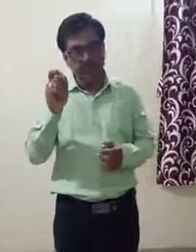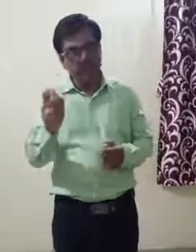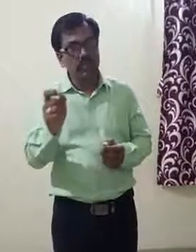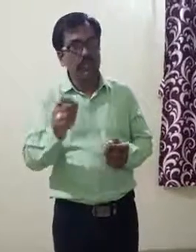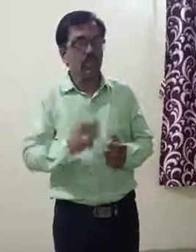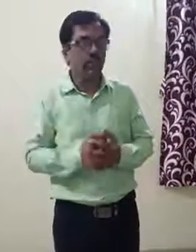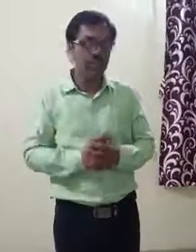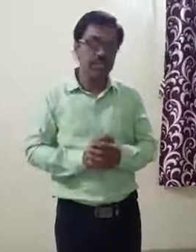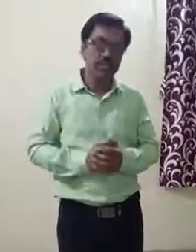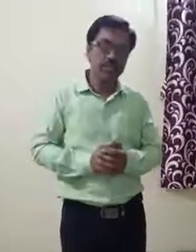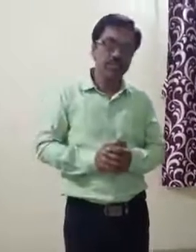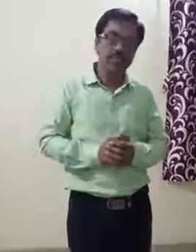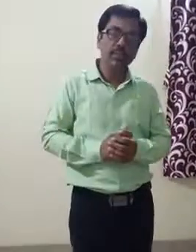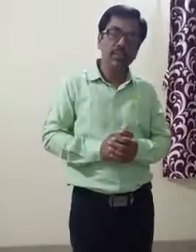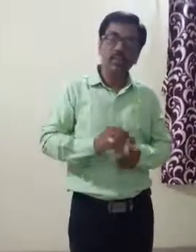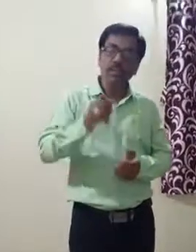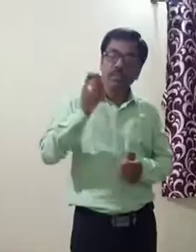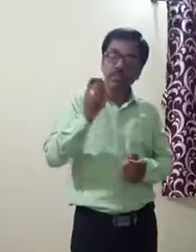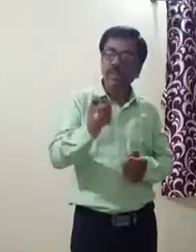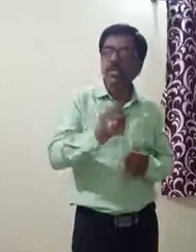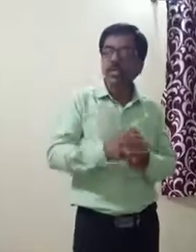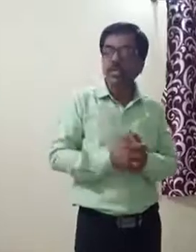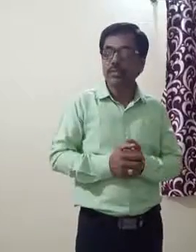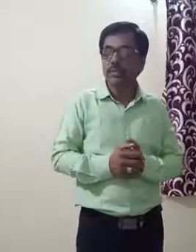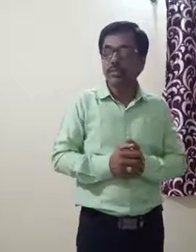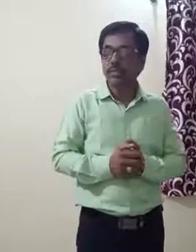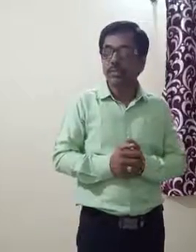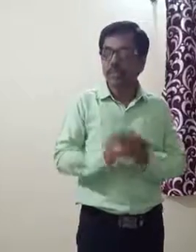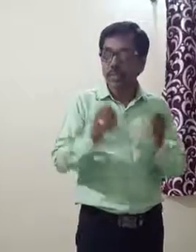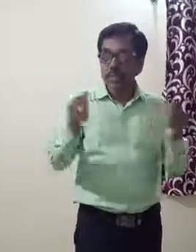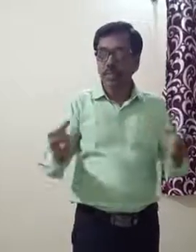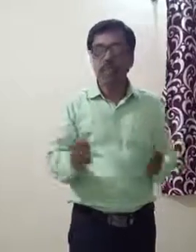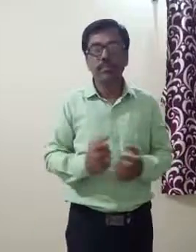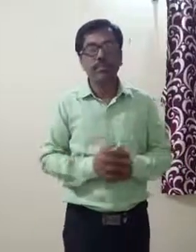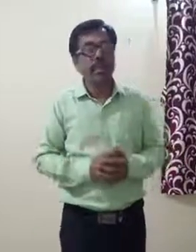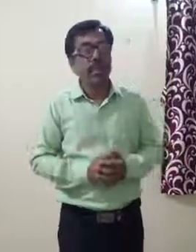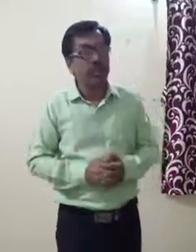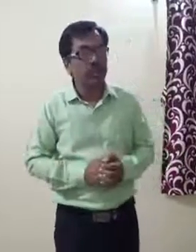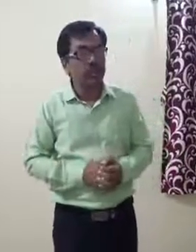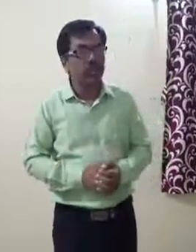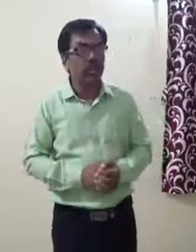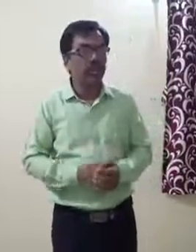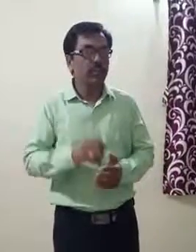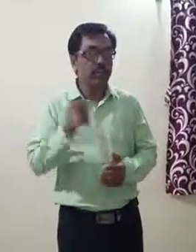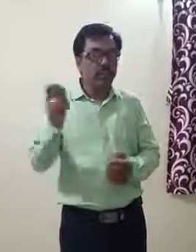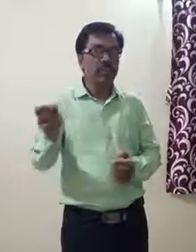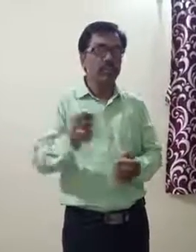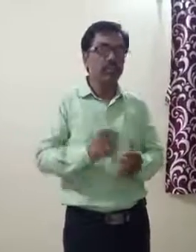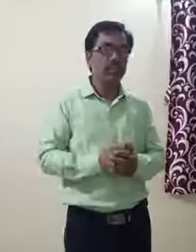traders associations. These trading associations, they were very strong and they were not allowing new traders to set